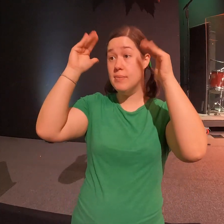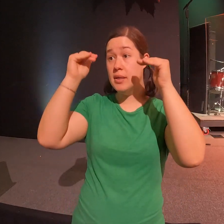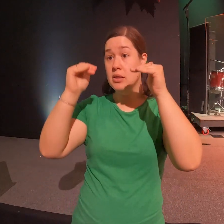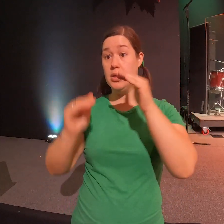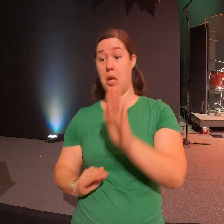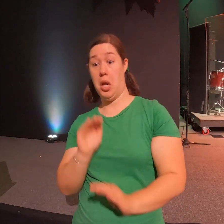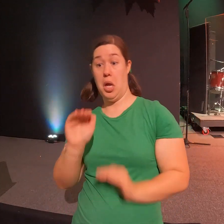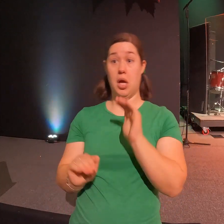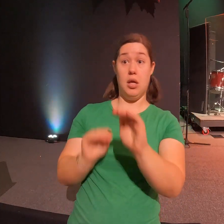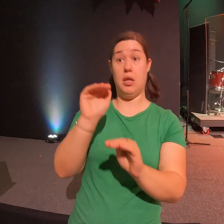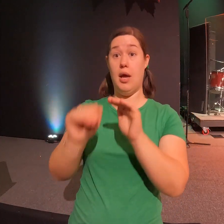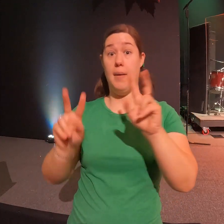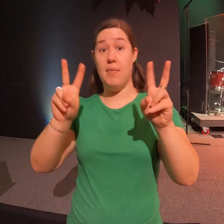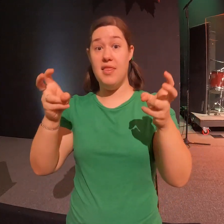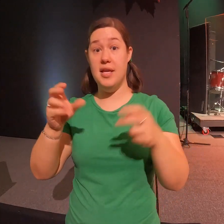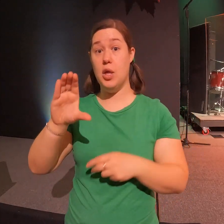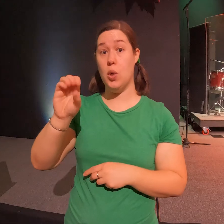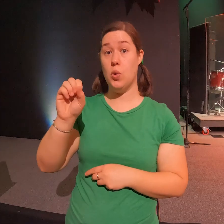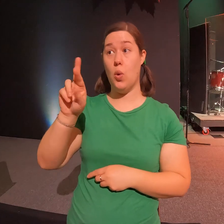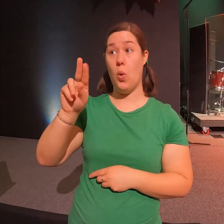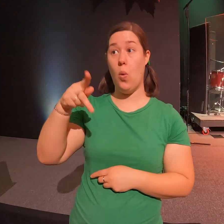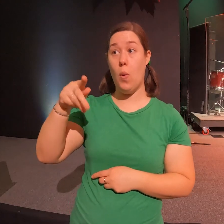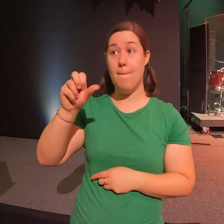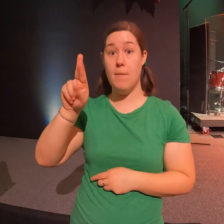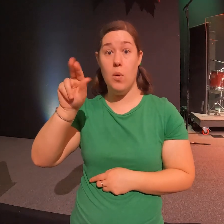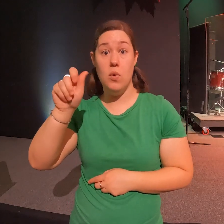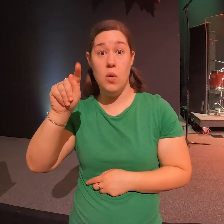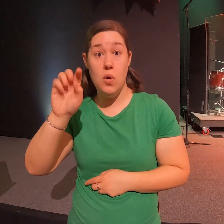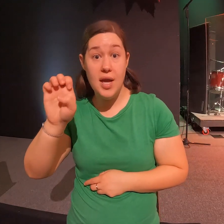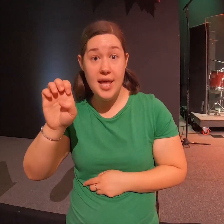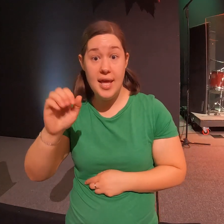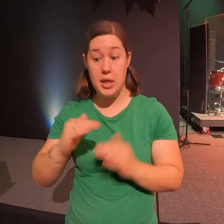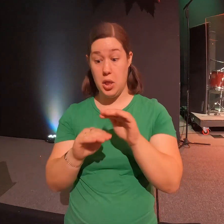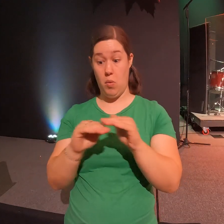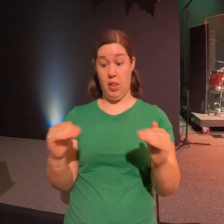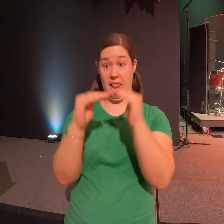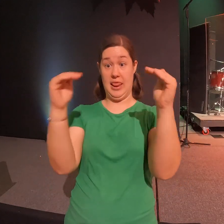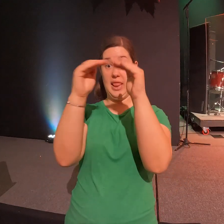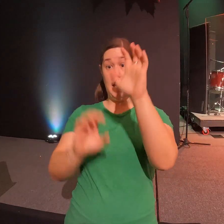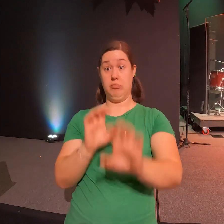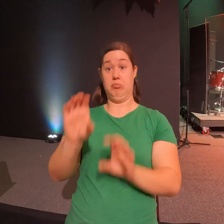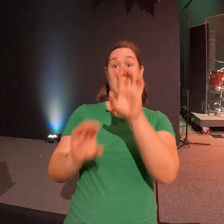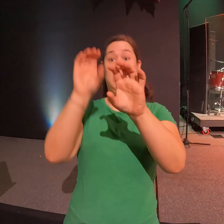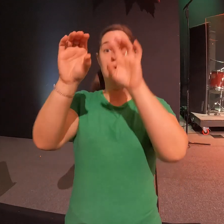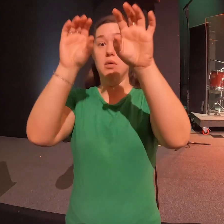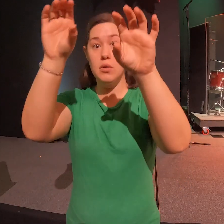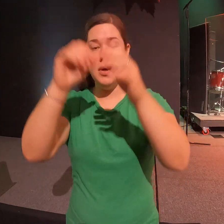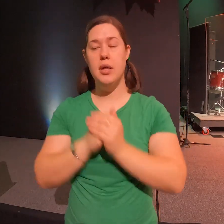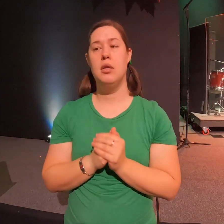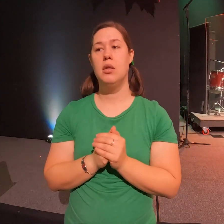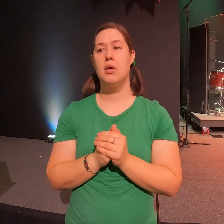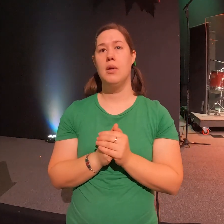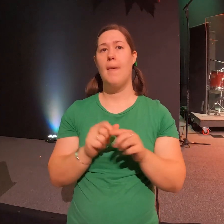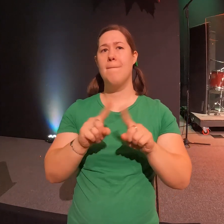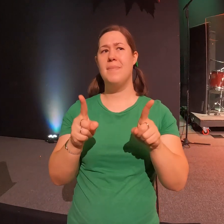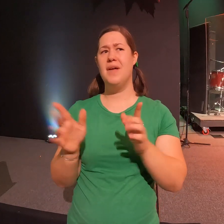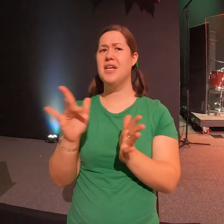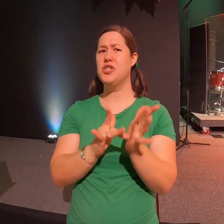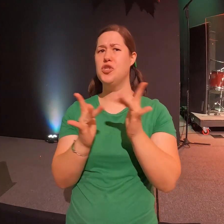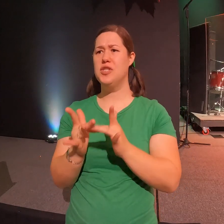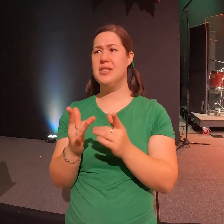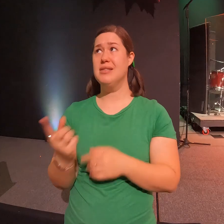the corporate ladder. But yet Jesus comes along and teaches us something about this downward